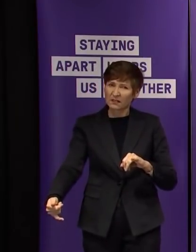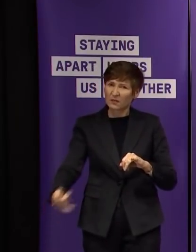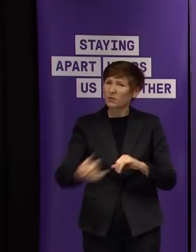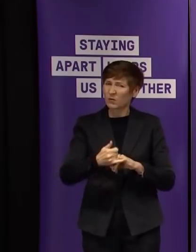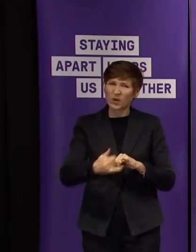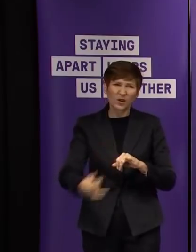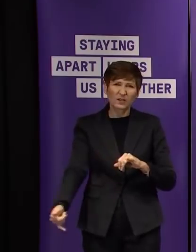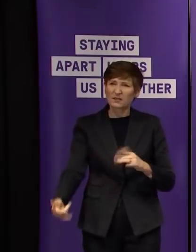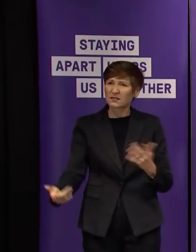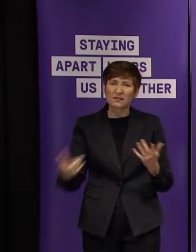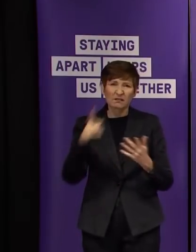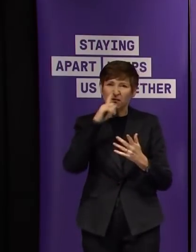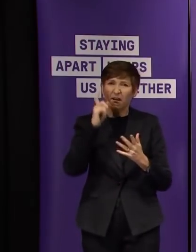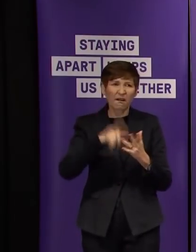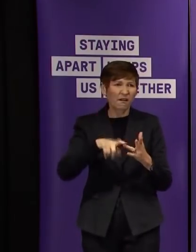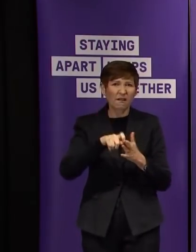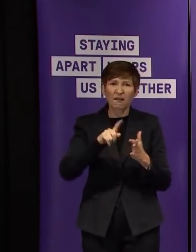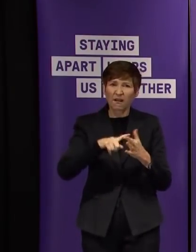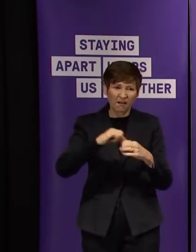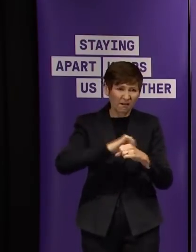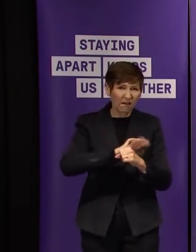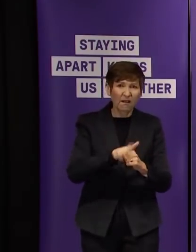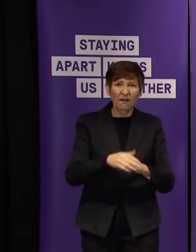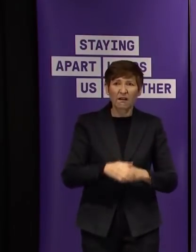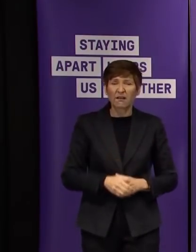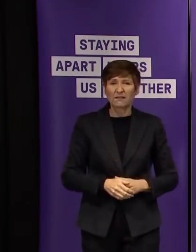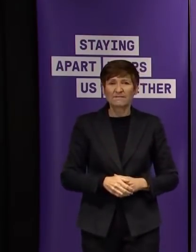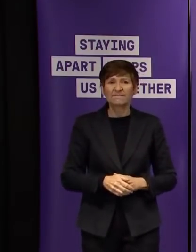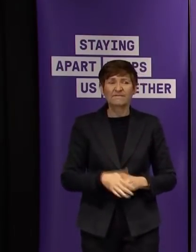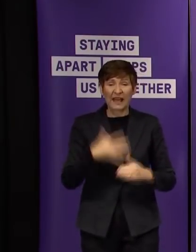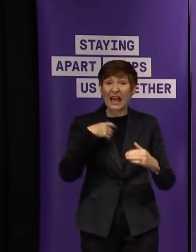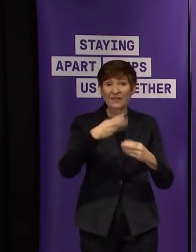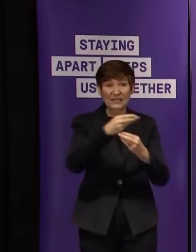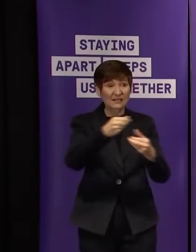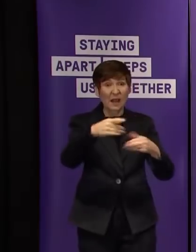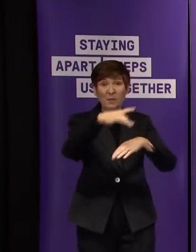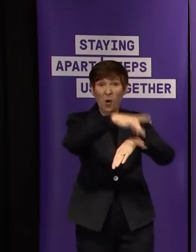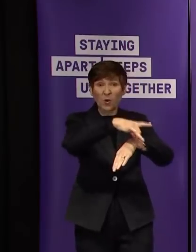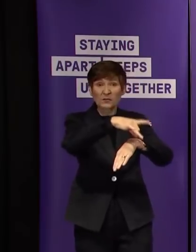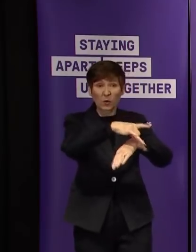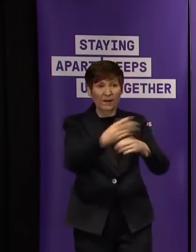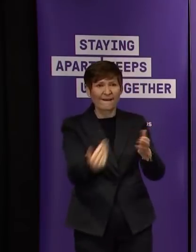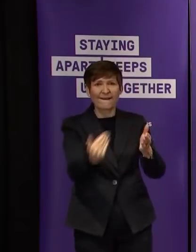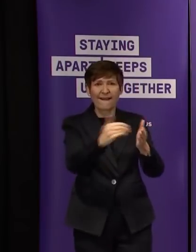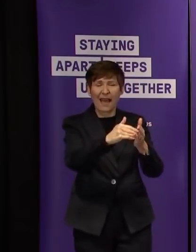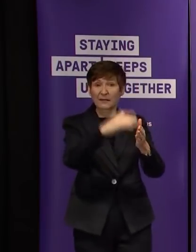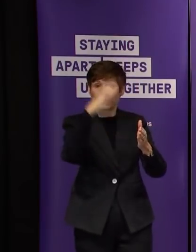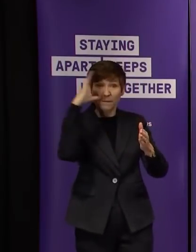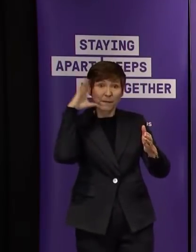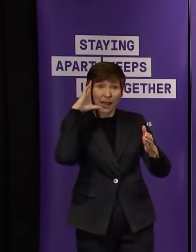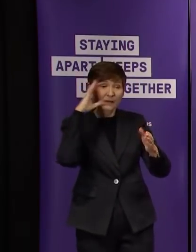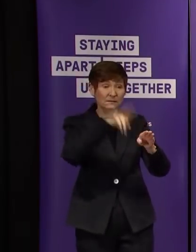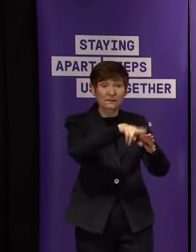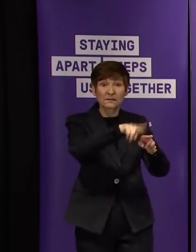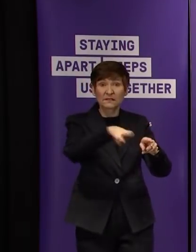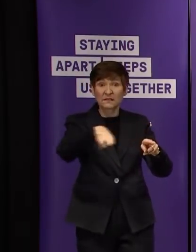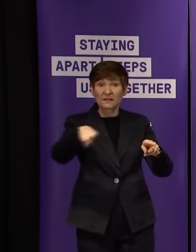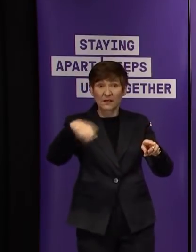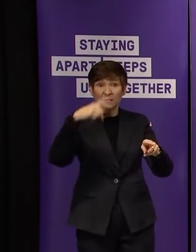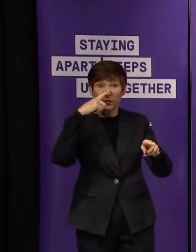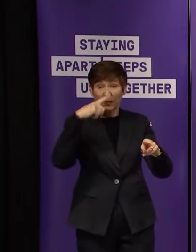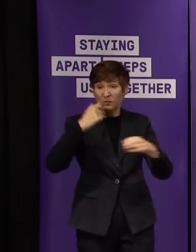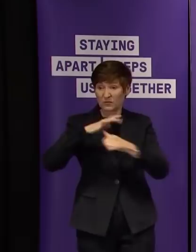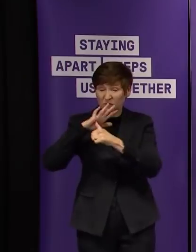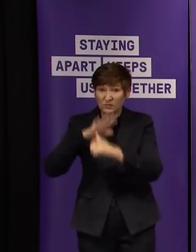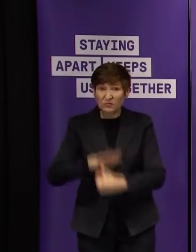to extra hospital beds for the acutely unwell and everything in between. So we certainly wouldn't rule out doing more. And will you